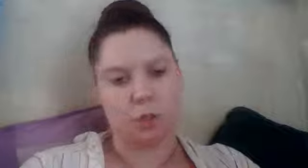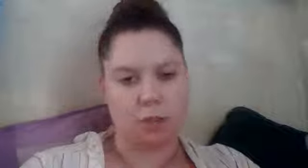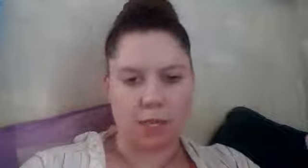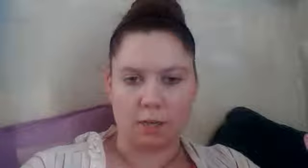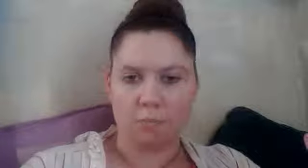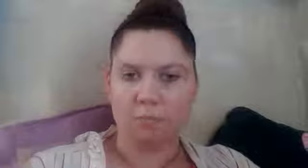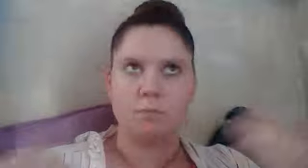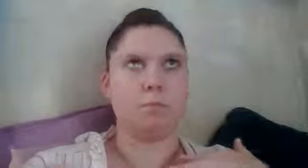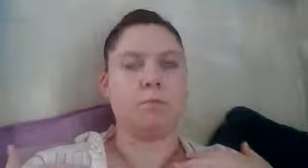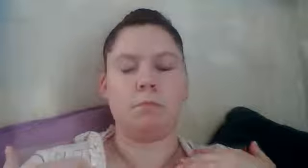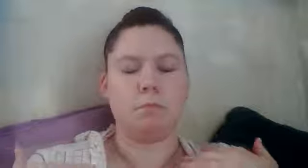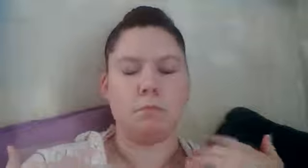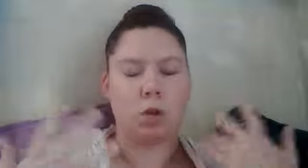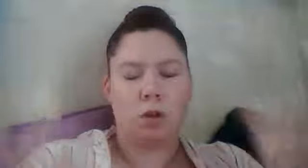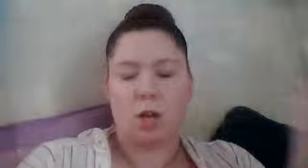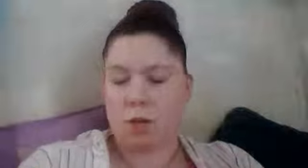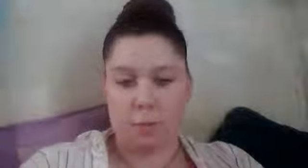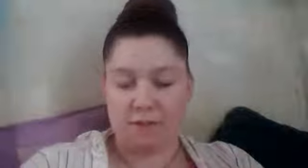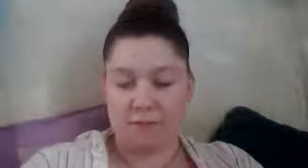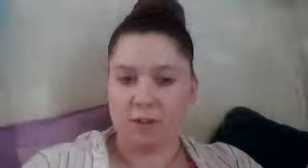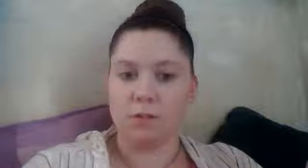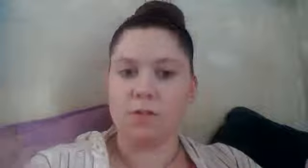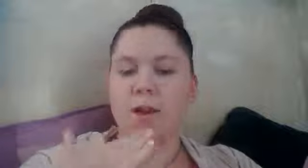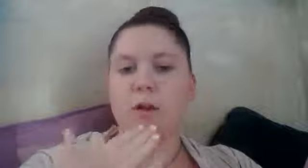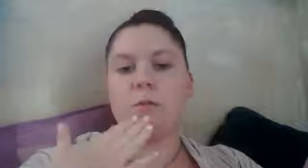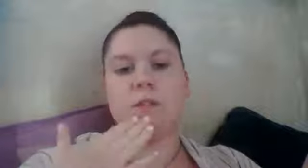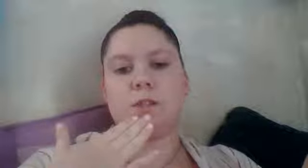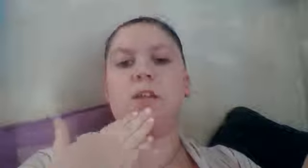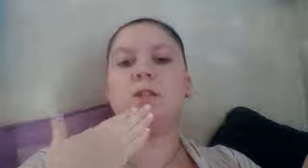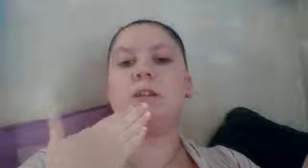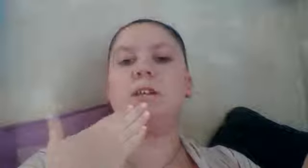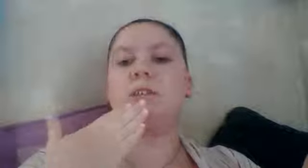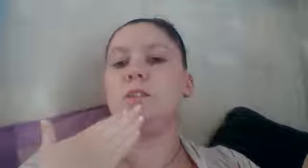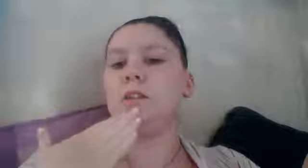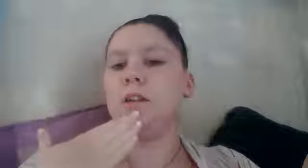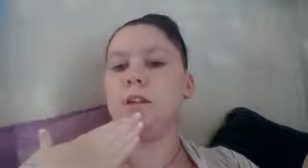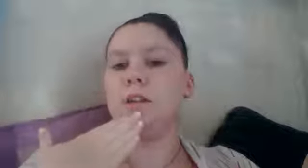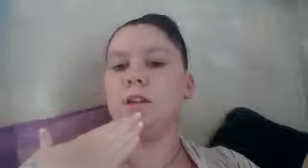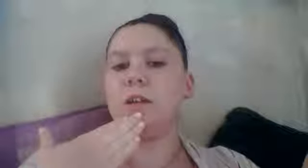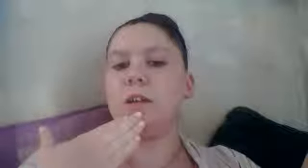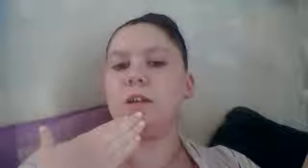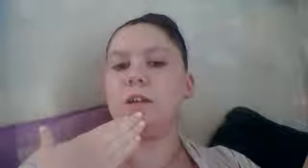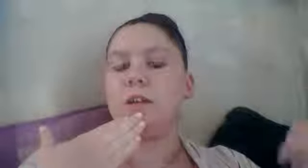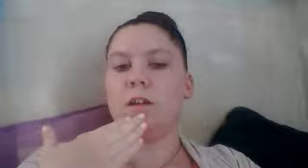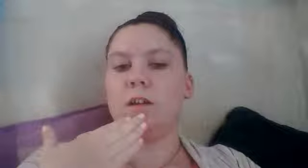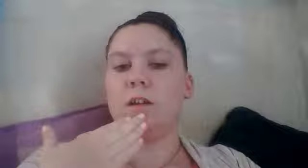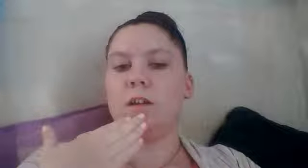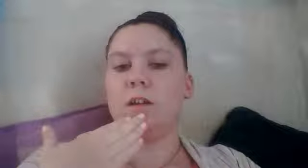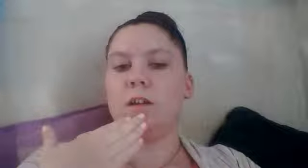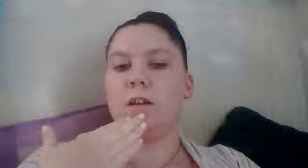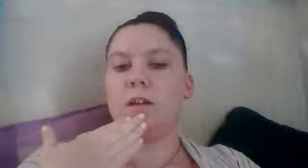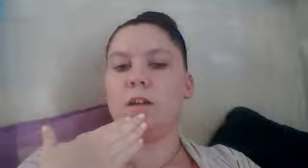that I hope everybody knows, which is when you touch your chin. Here, I'll take